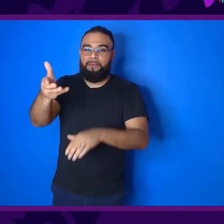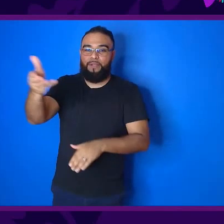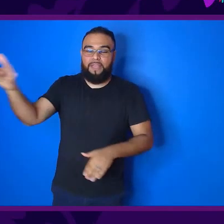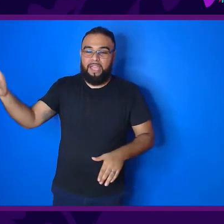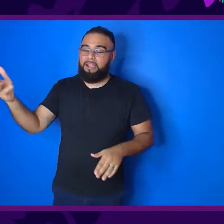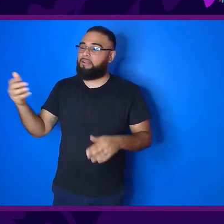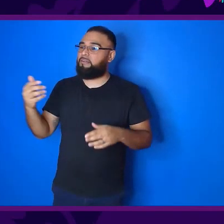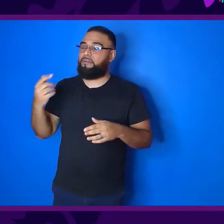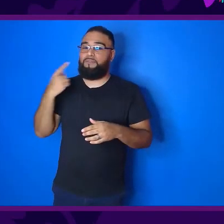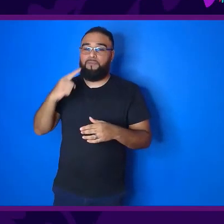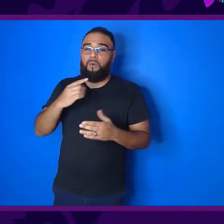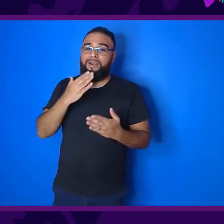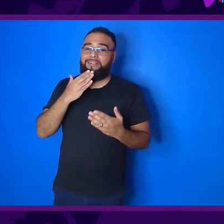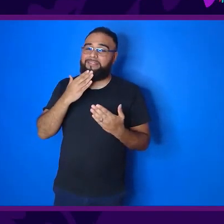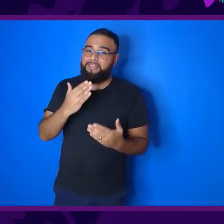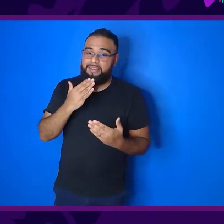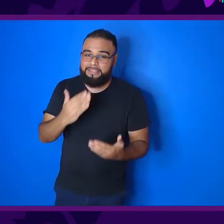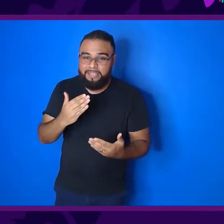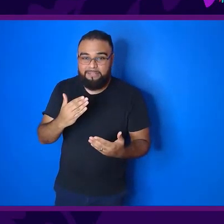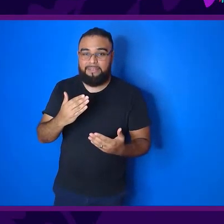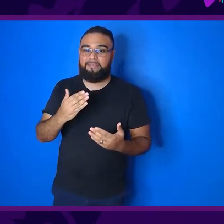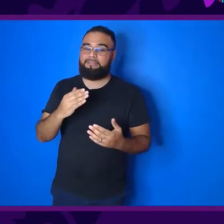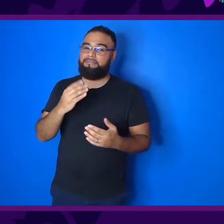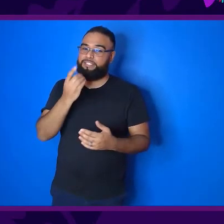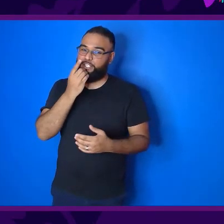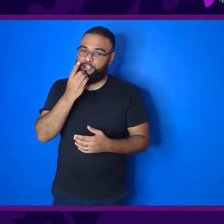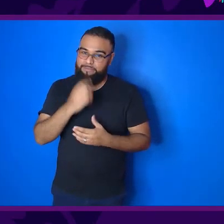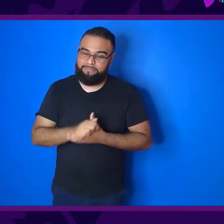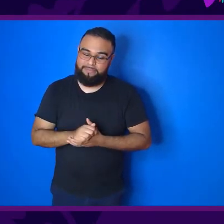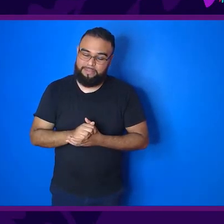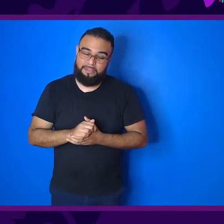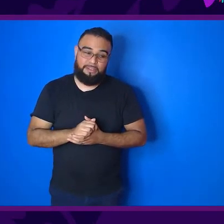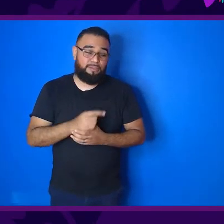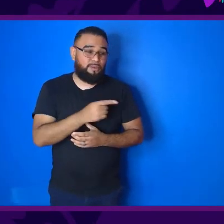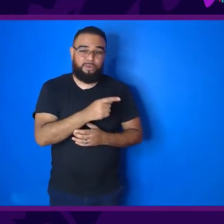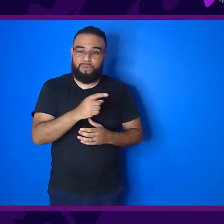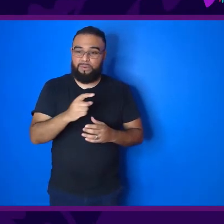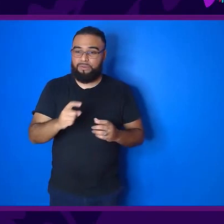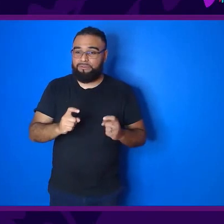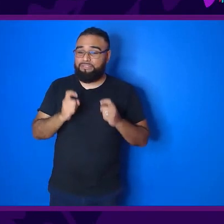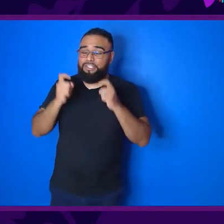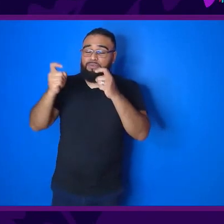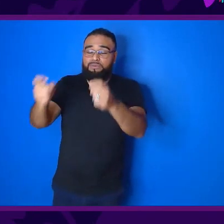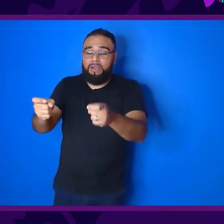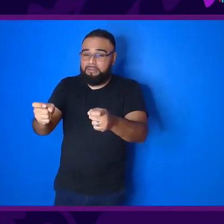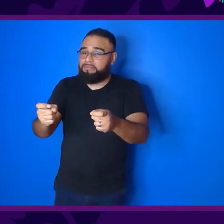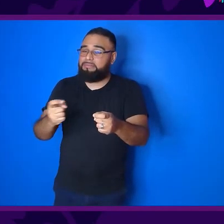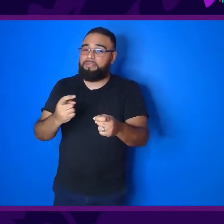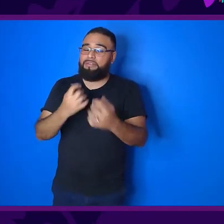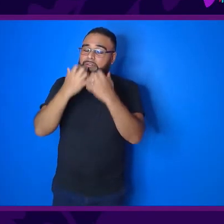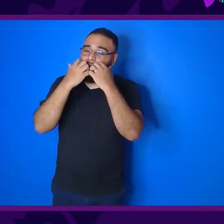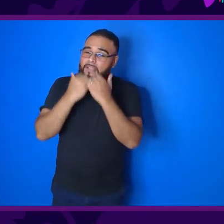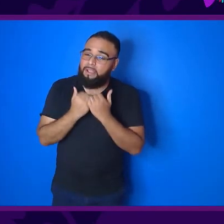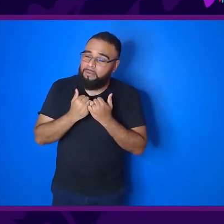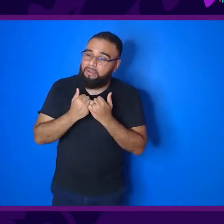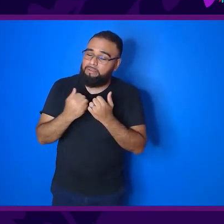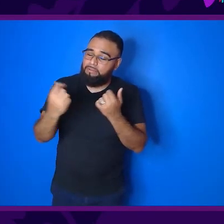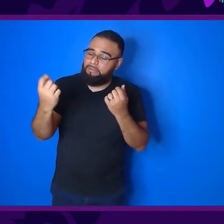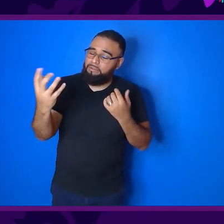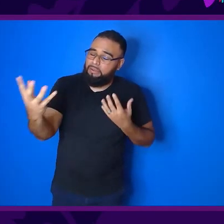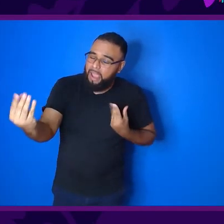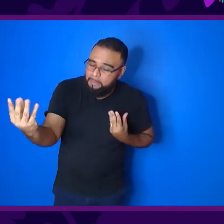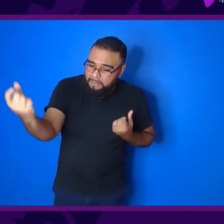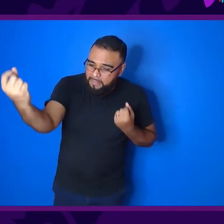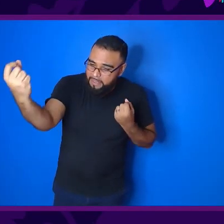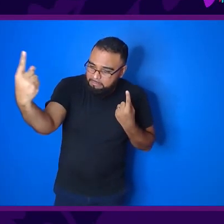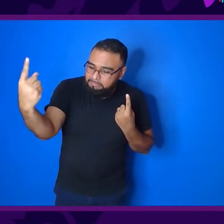Thanksgiving dinner. Your generosity and your caring, your empathy, you are there, and it's like you stand